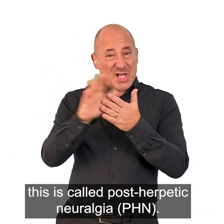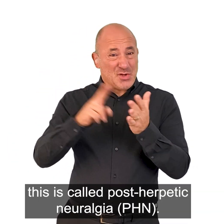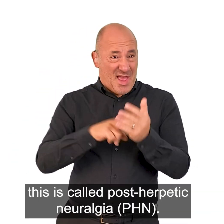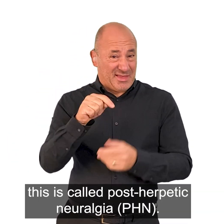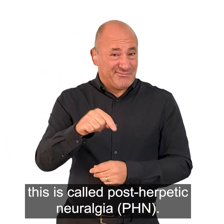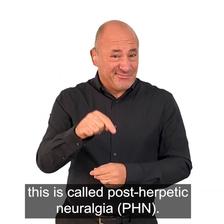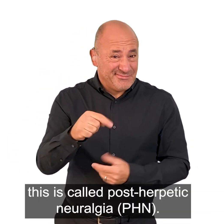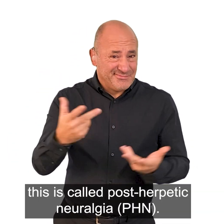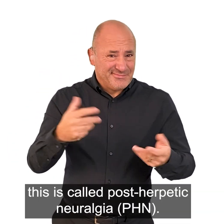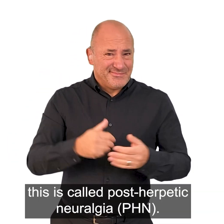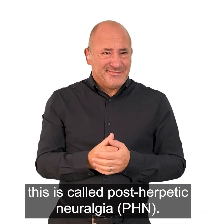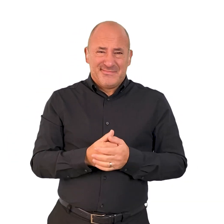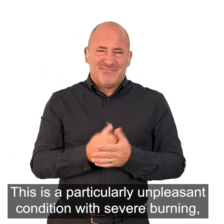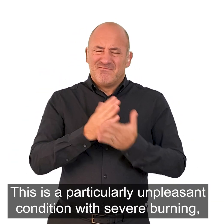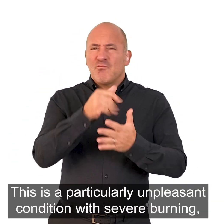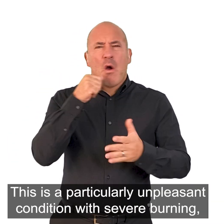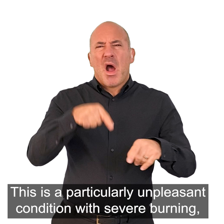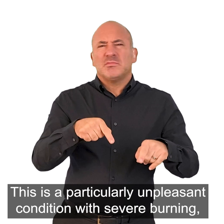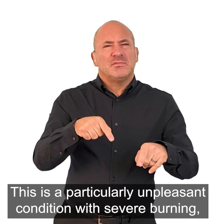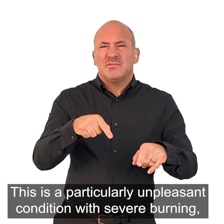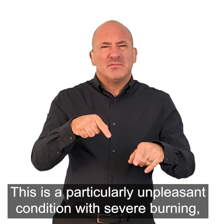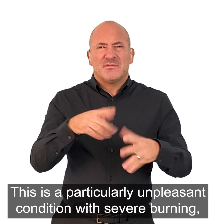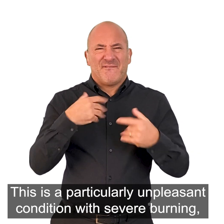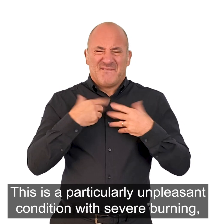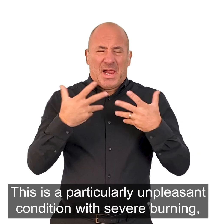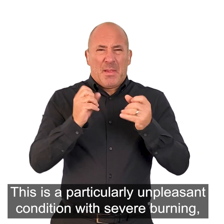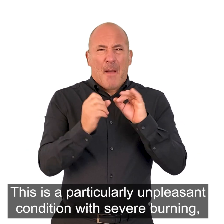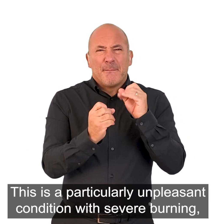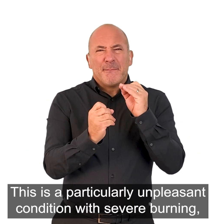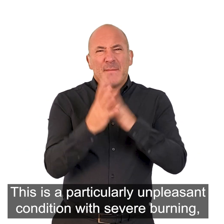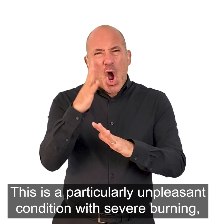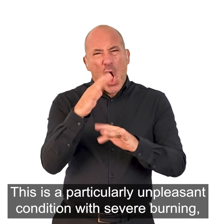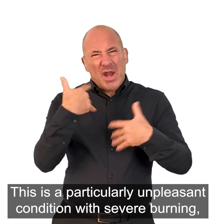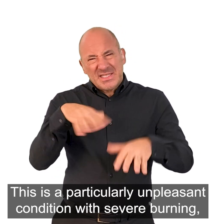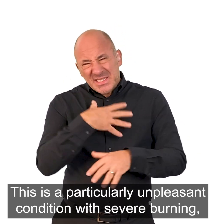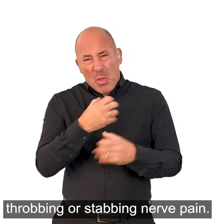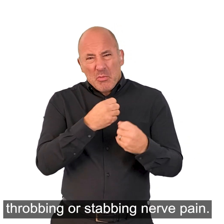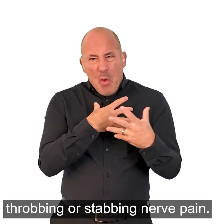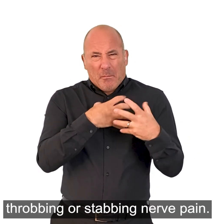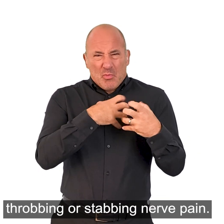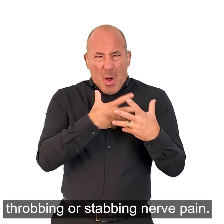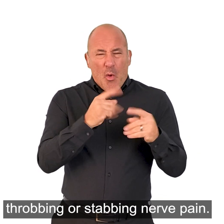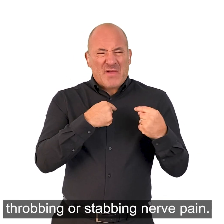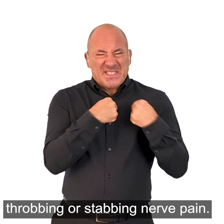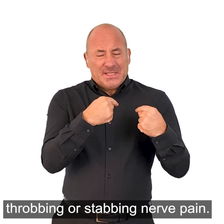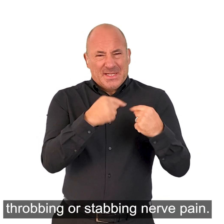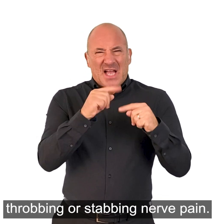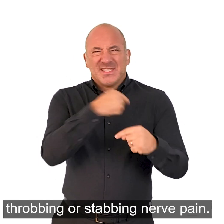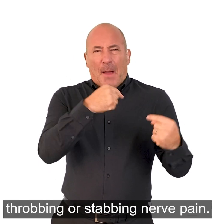This is called post-herpetic neuralgia, PHN. This is a particularly unpleasant condition with severe burning, throbbing or stabbing